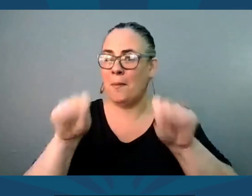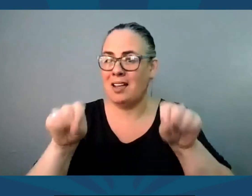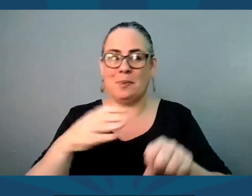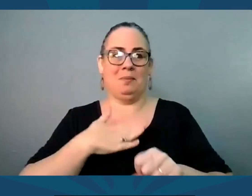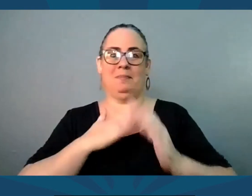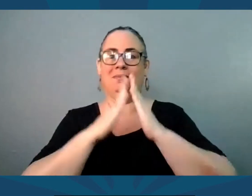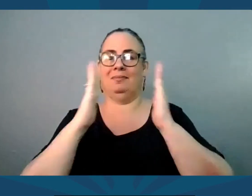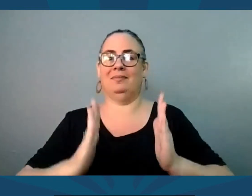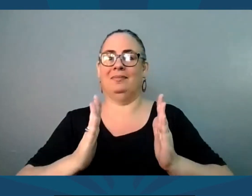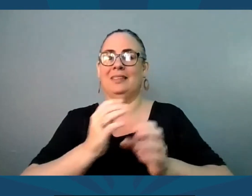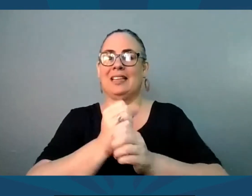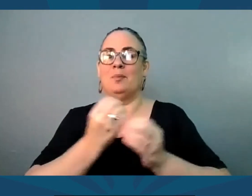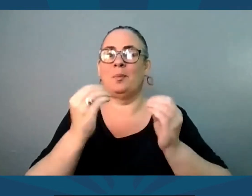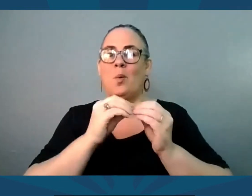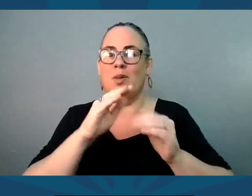your residence.